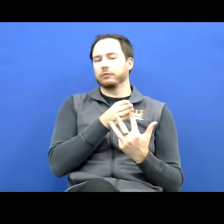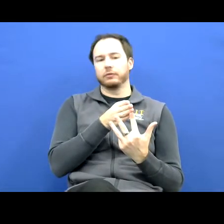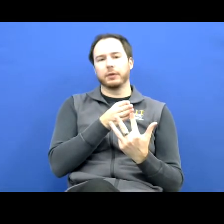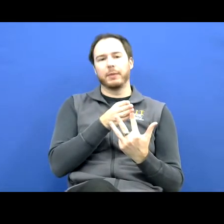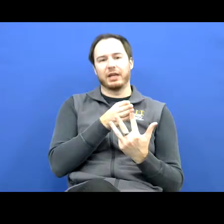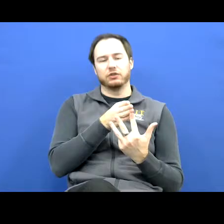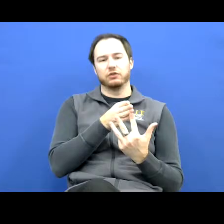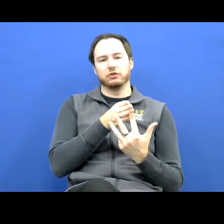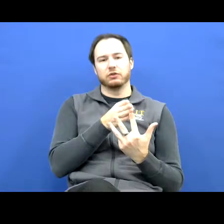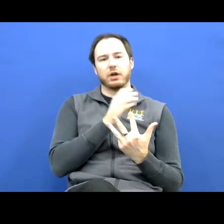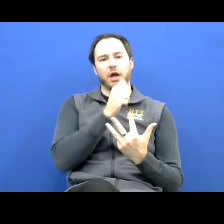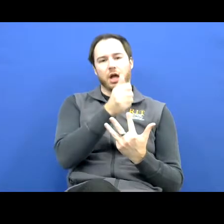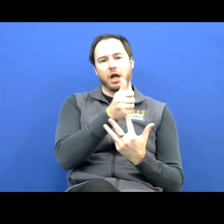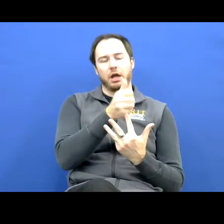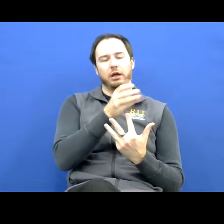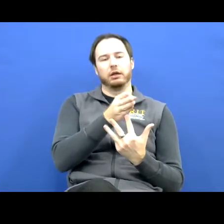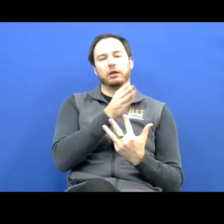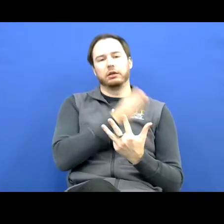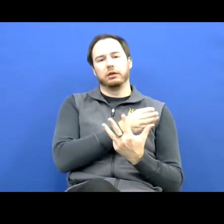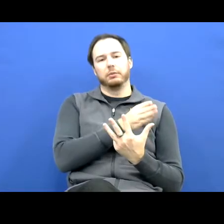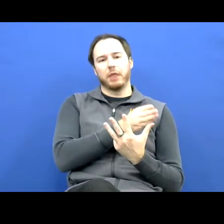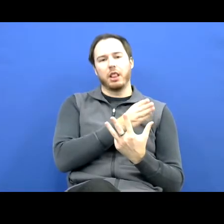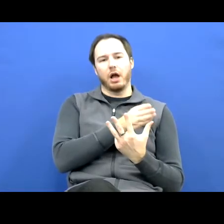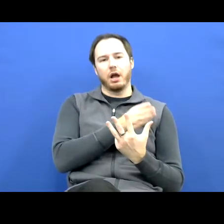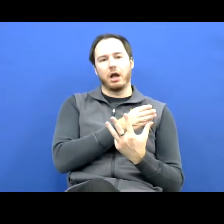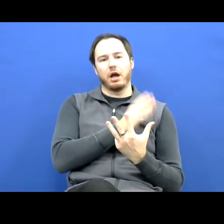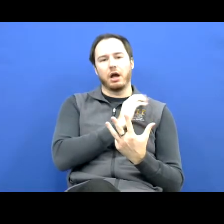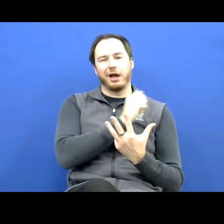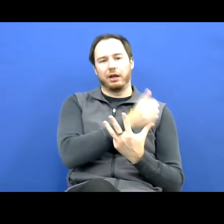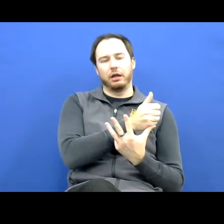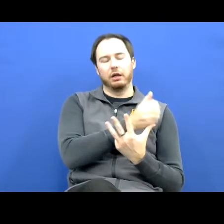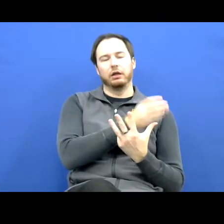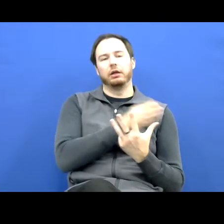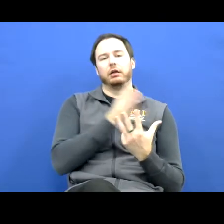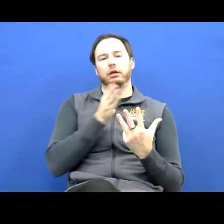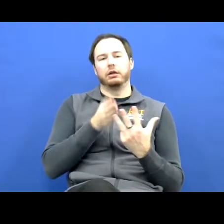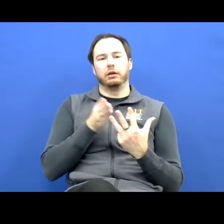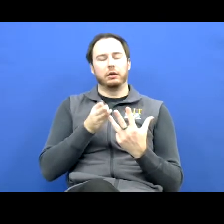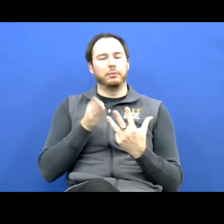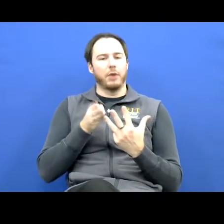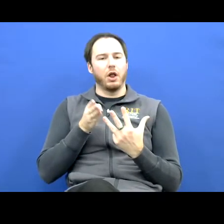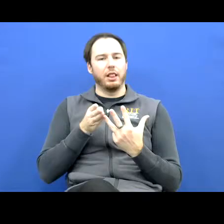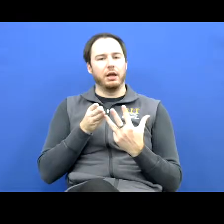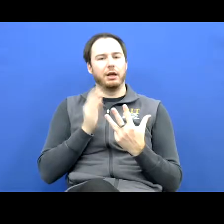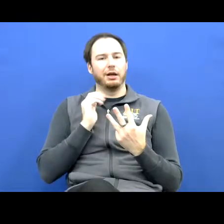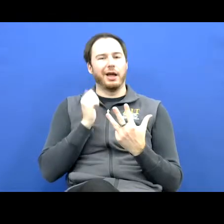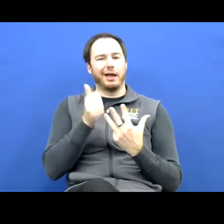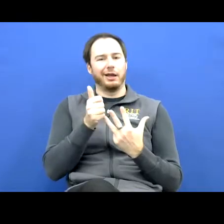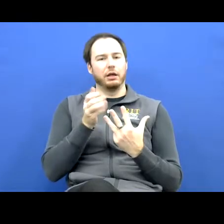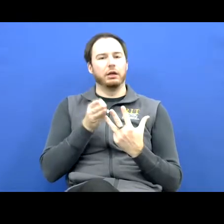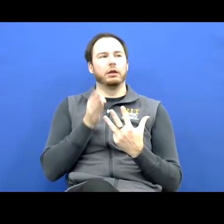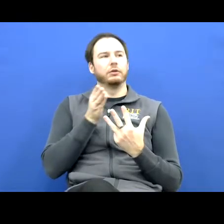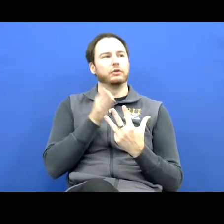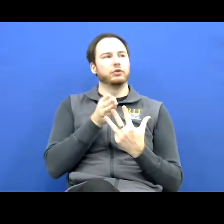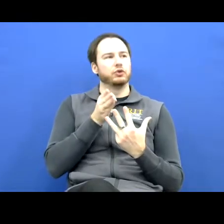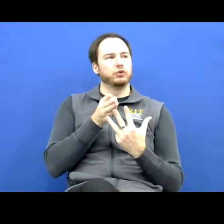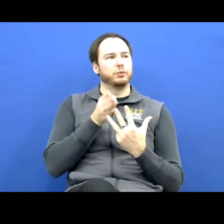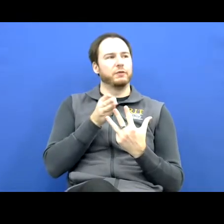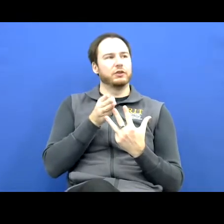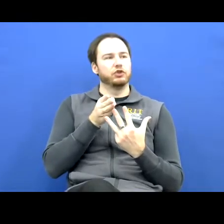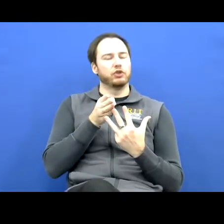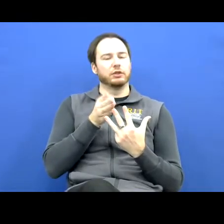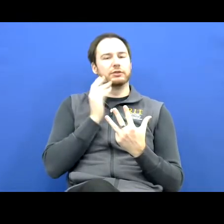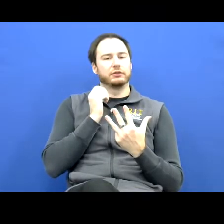Councilmember Page, Aye. Councilmember Blanca, Aye. Councilmember Barley, Aye.